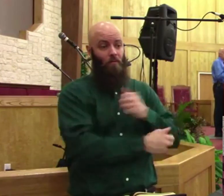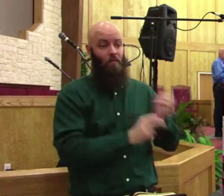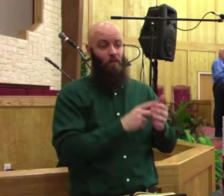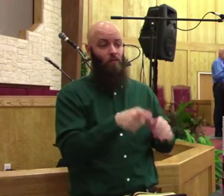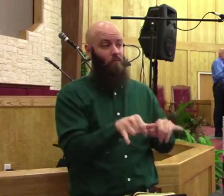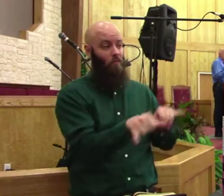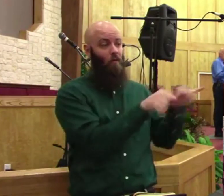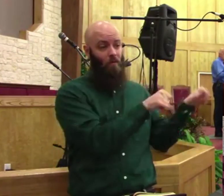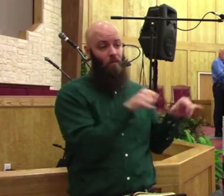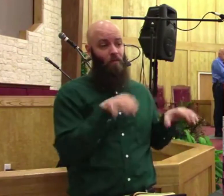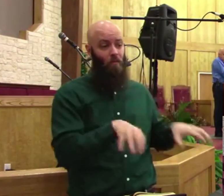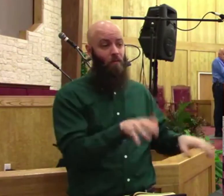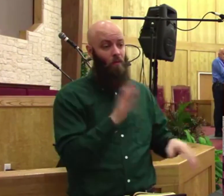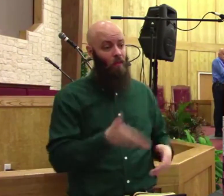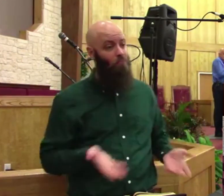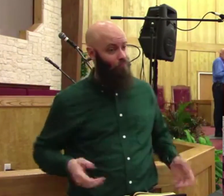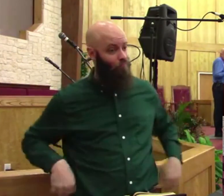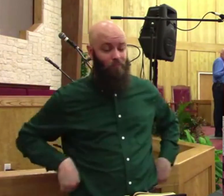know,